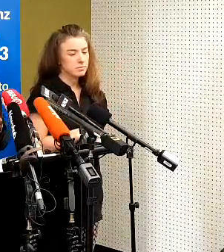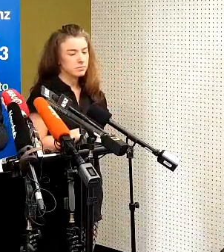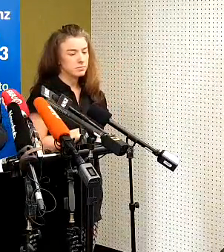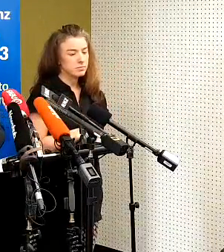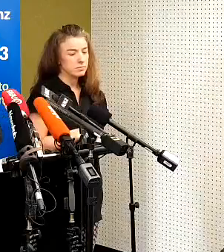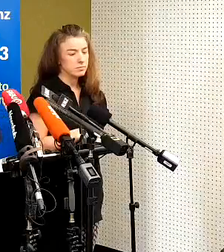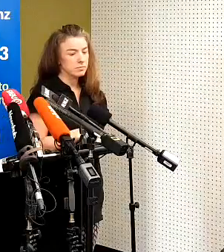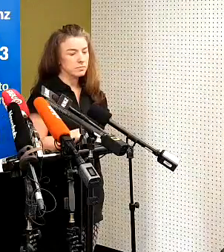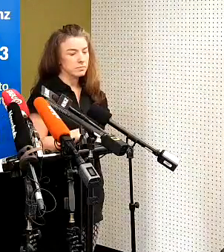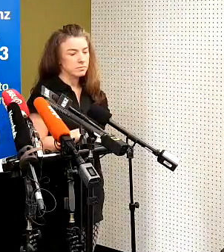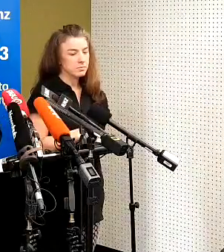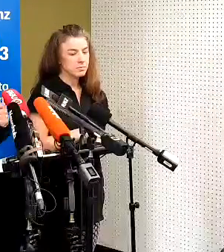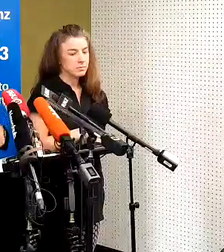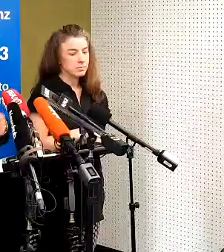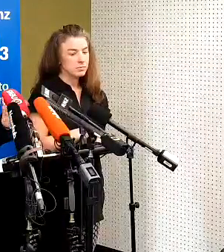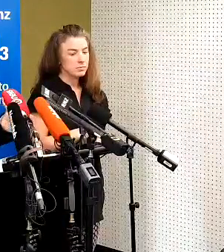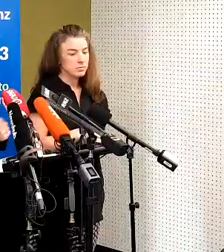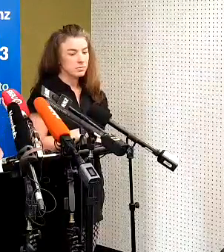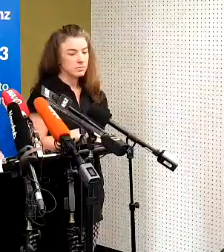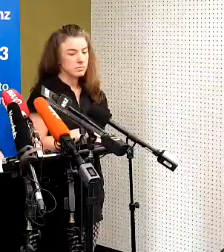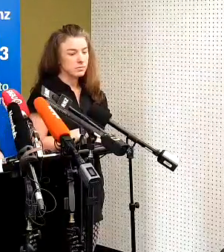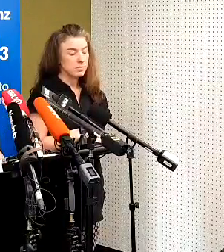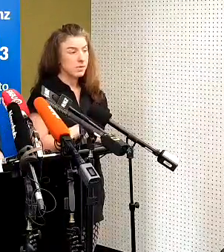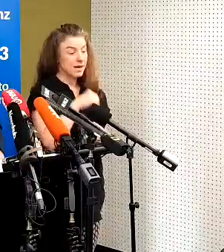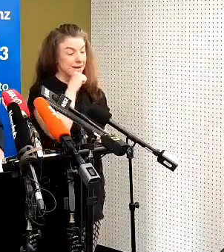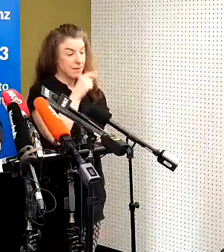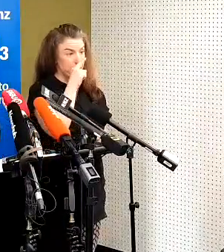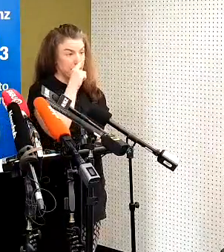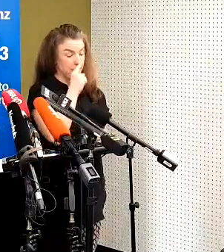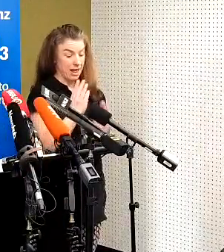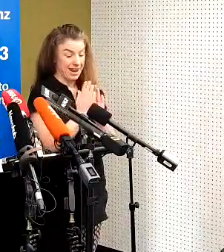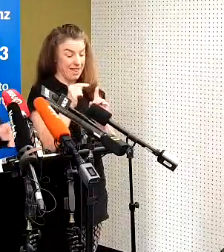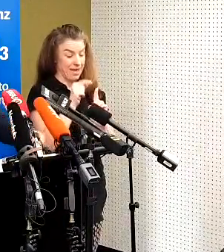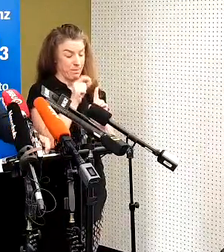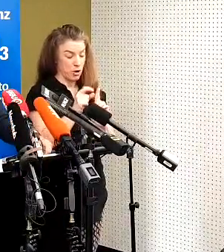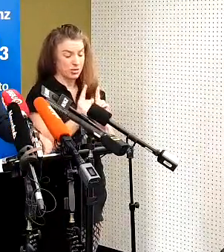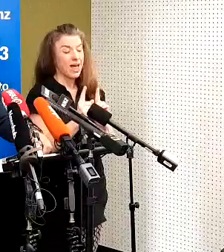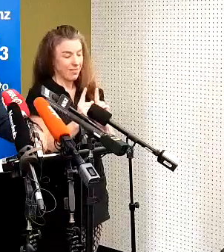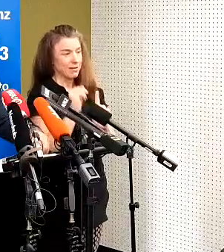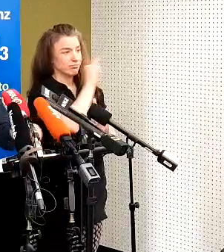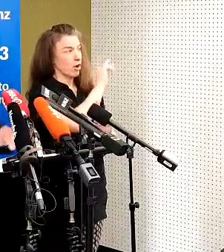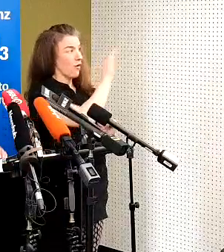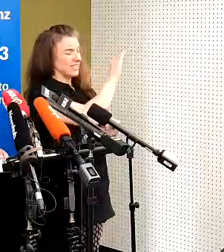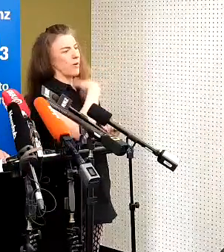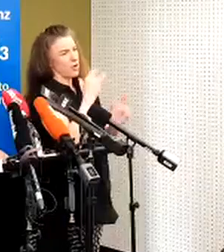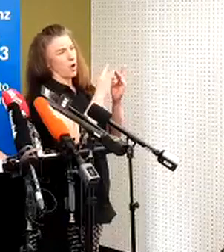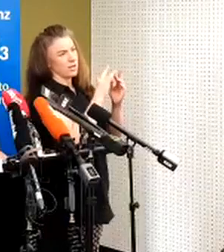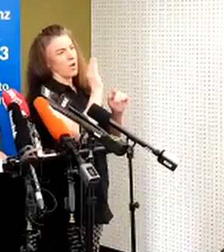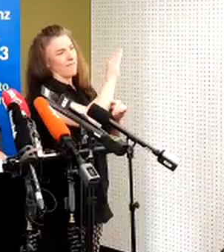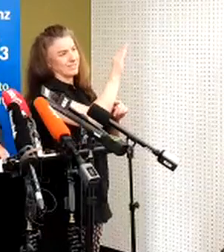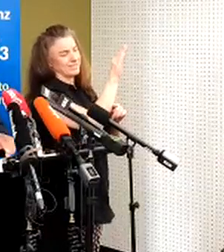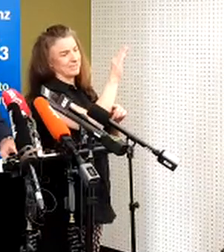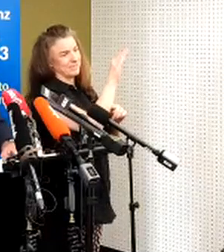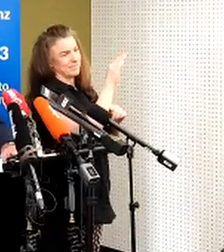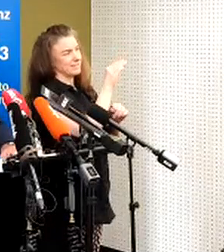there are people who are close contacts and who may have travelled on to those countries. And finally, of course, our health and